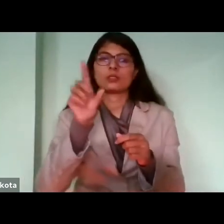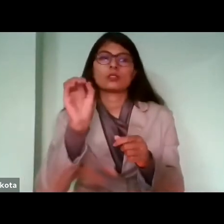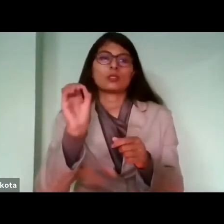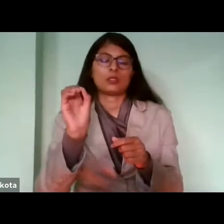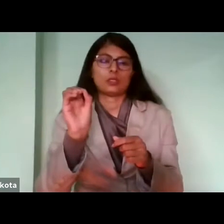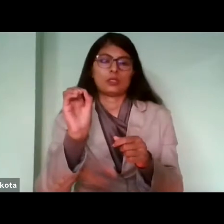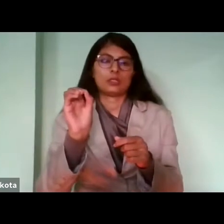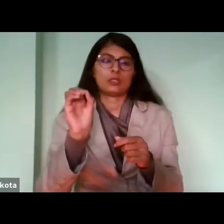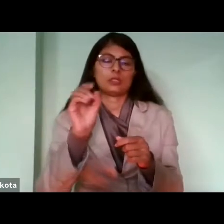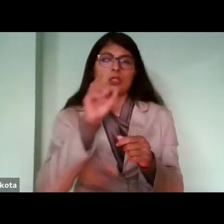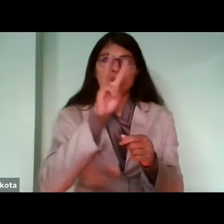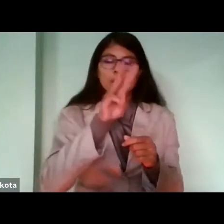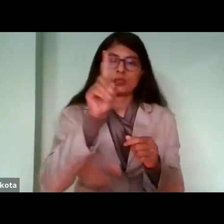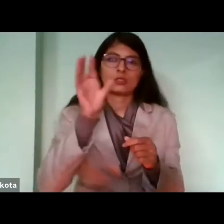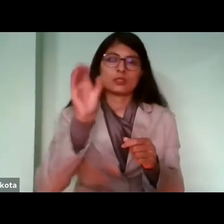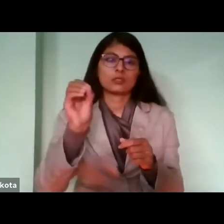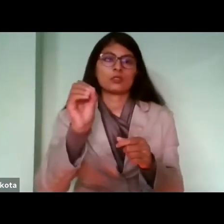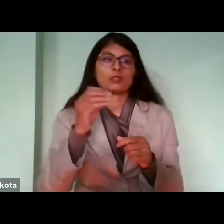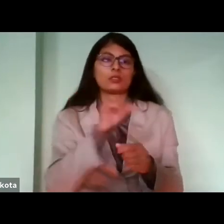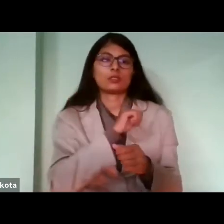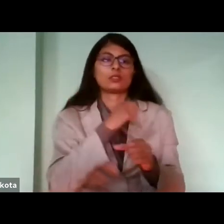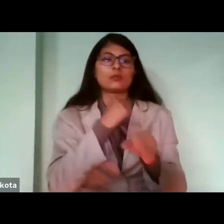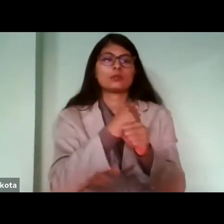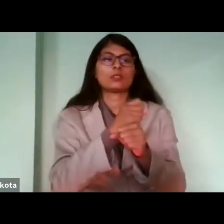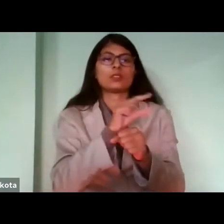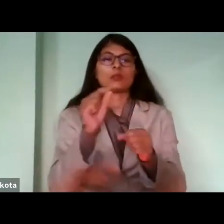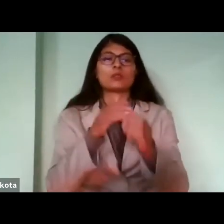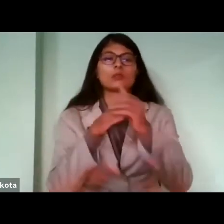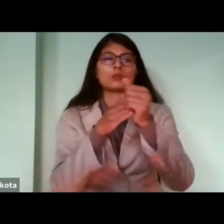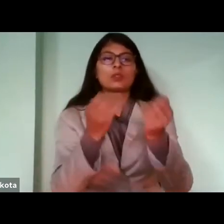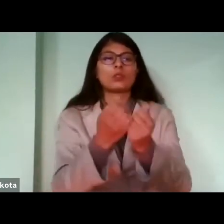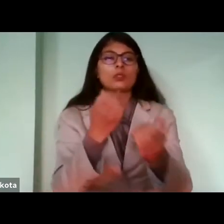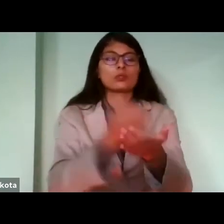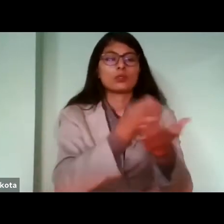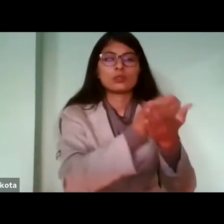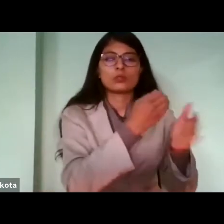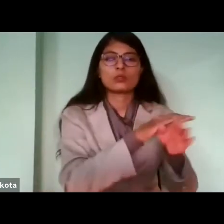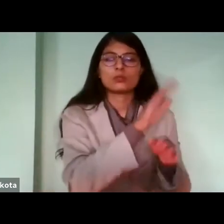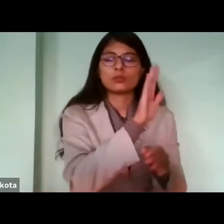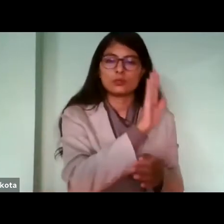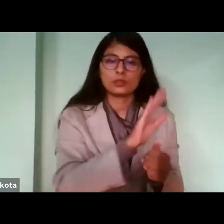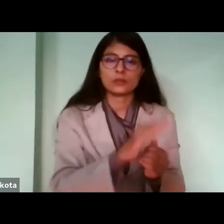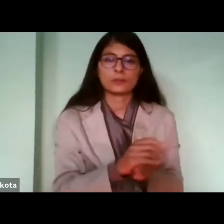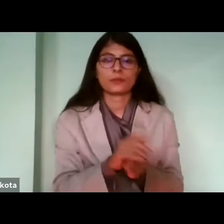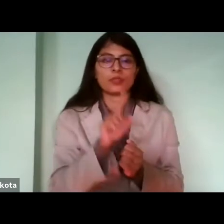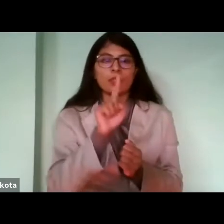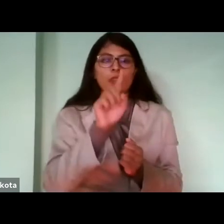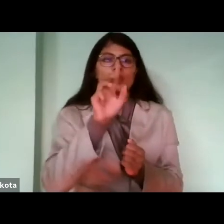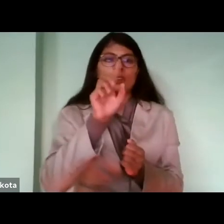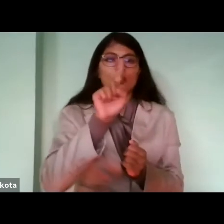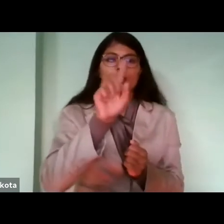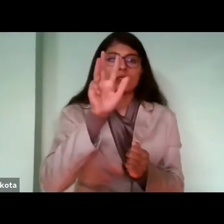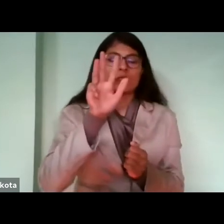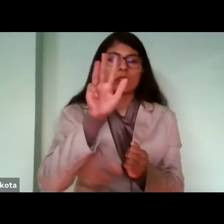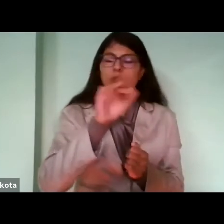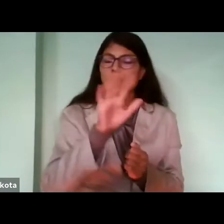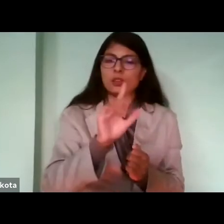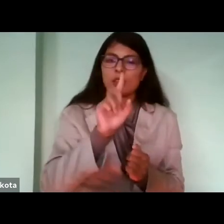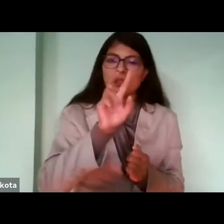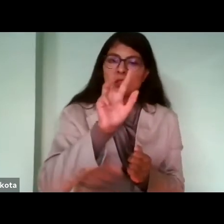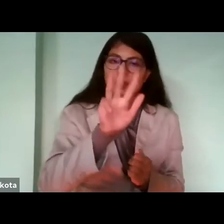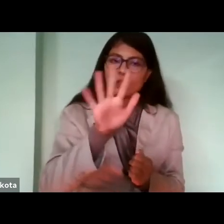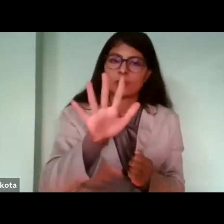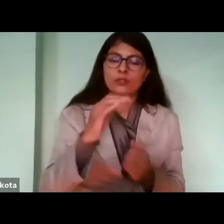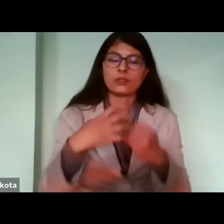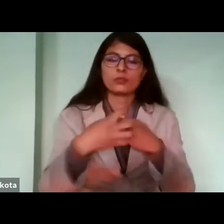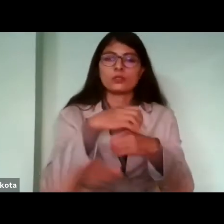worker-led organizations campaigning for sex work to be recognized as work in 95 countries. This is not